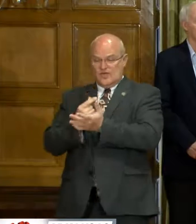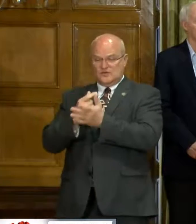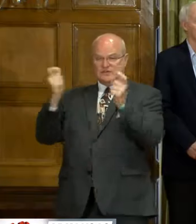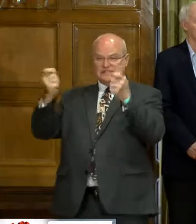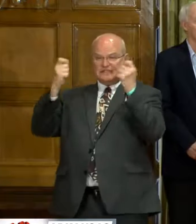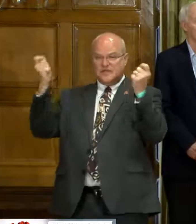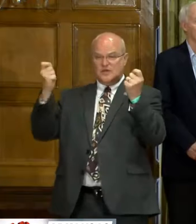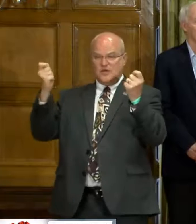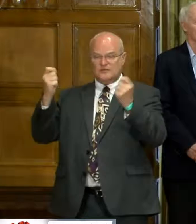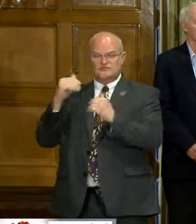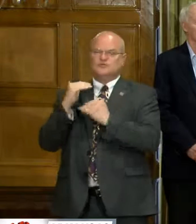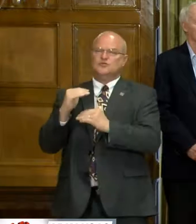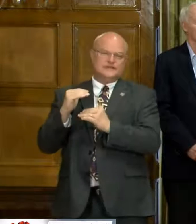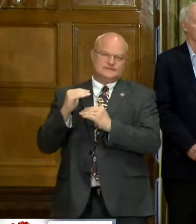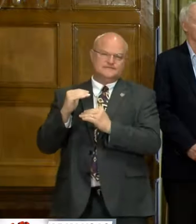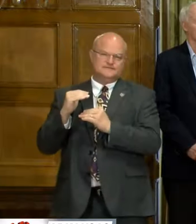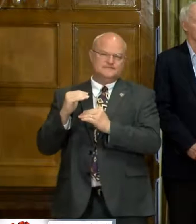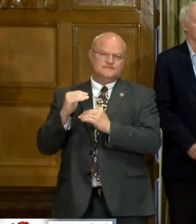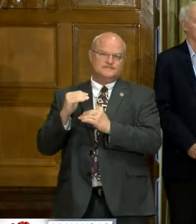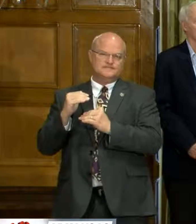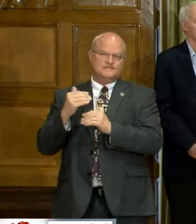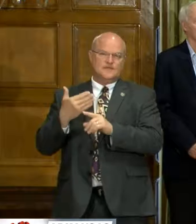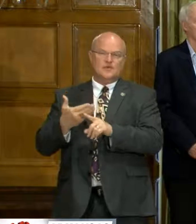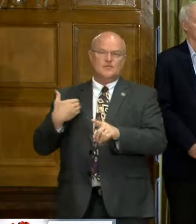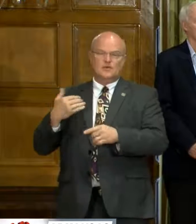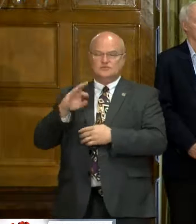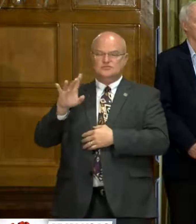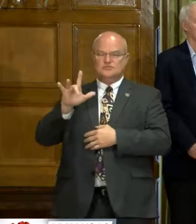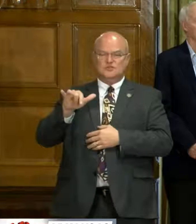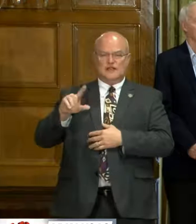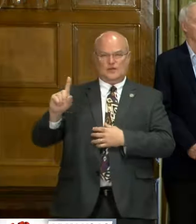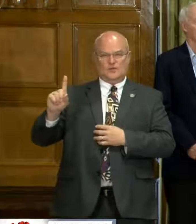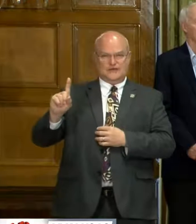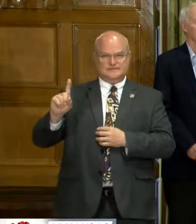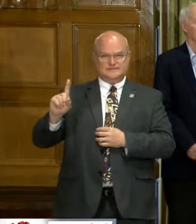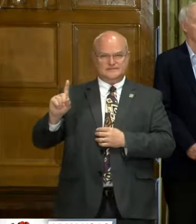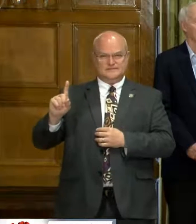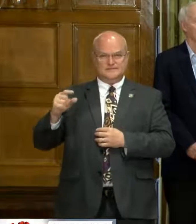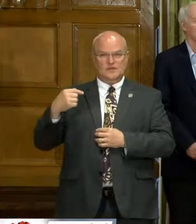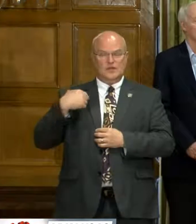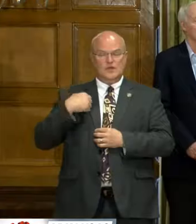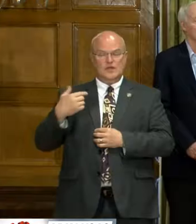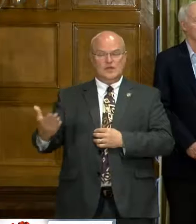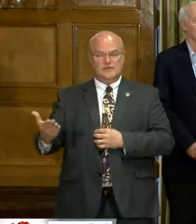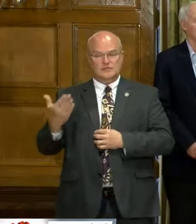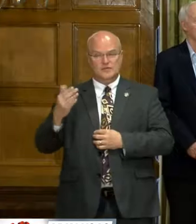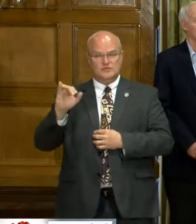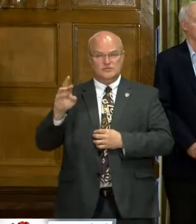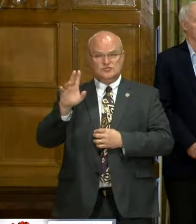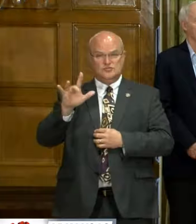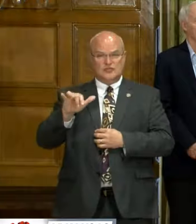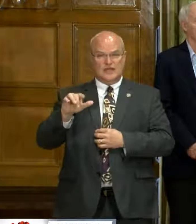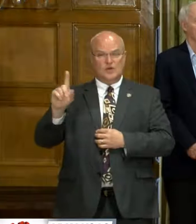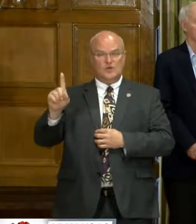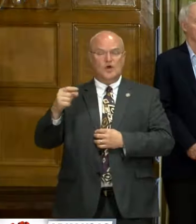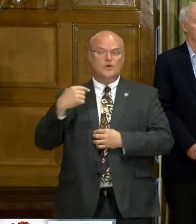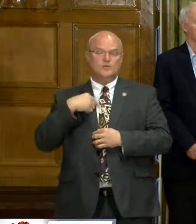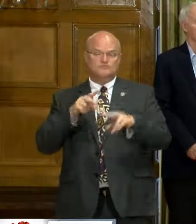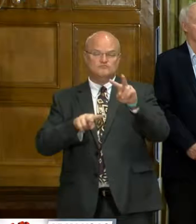ceremonies are restricted prior to July 1. As we approach July 1, we